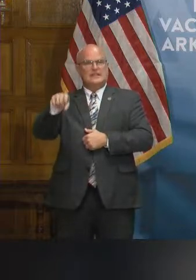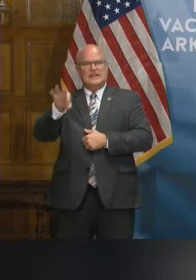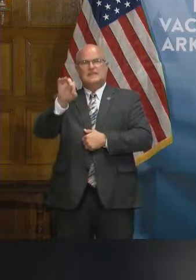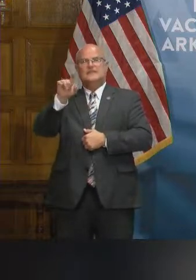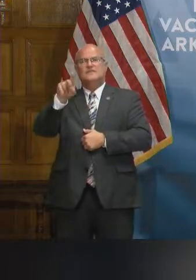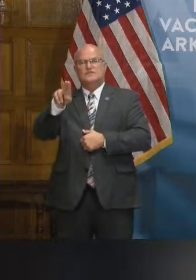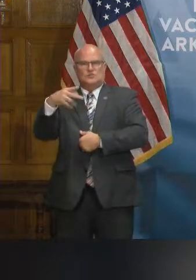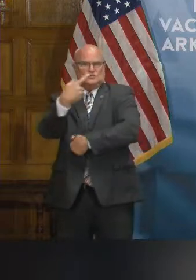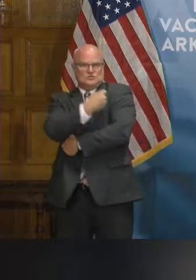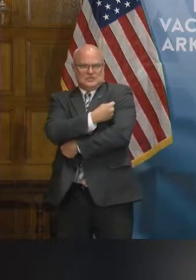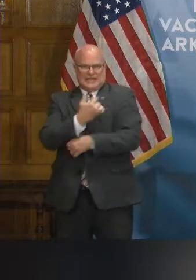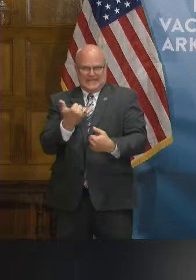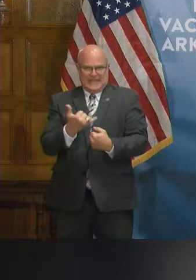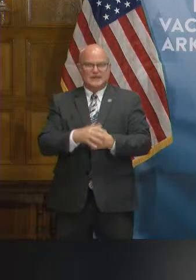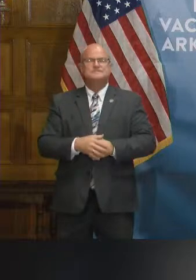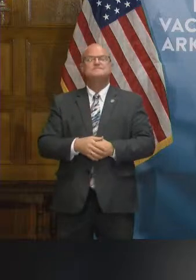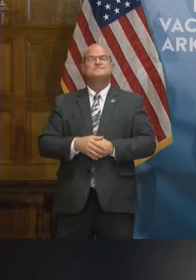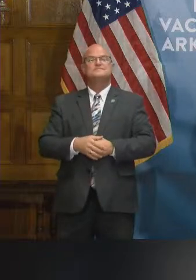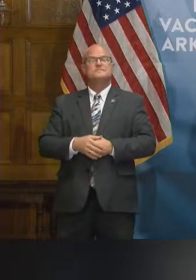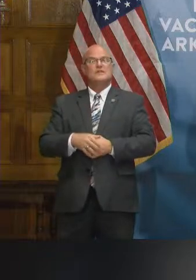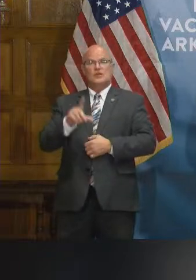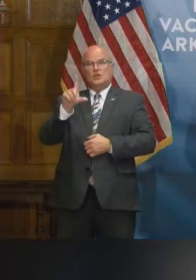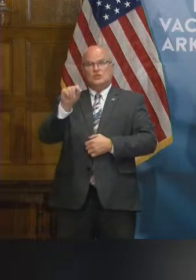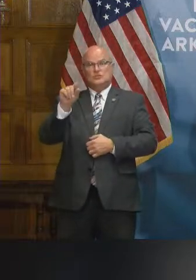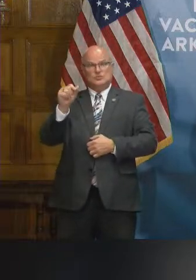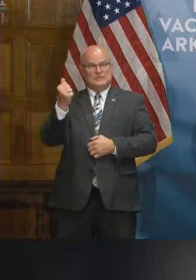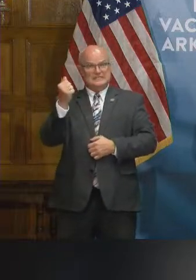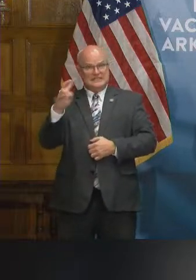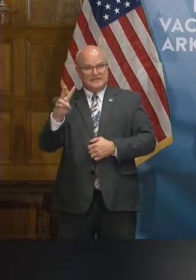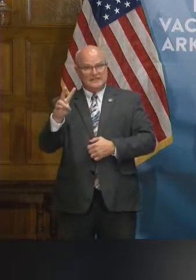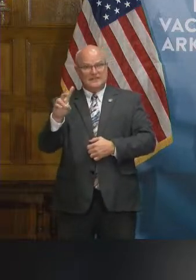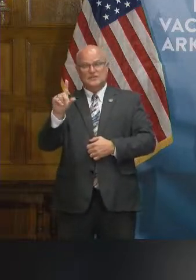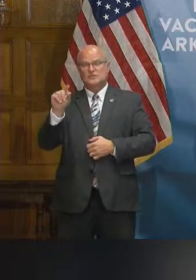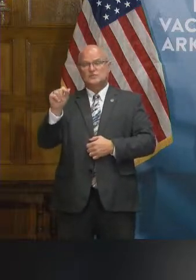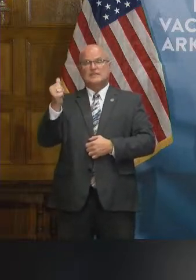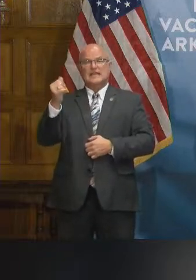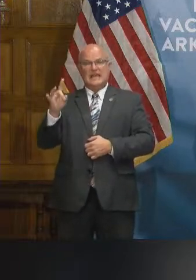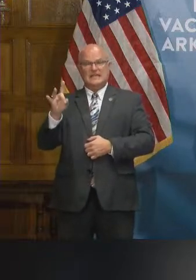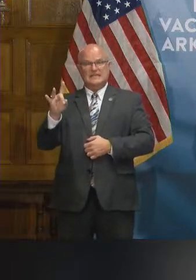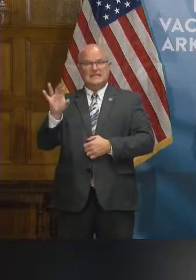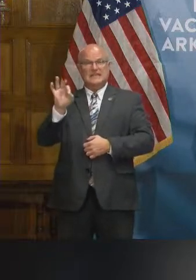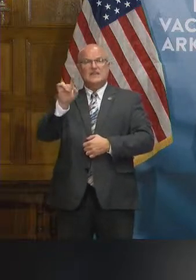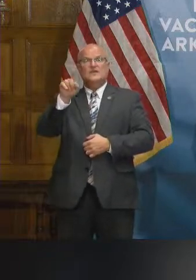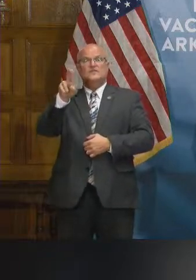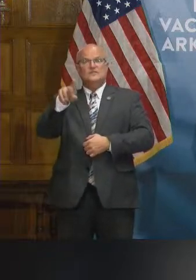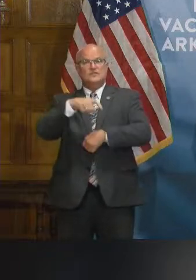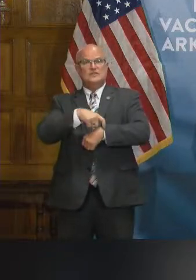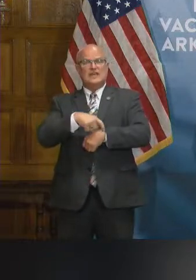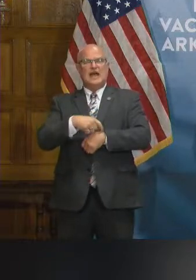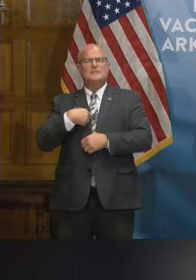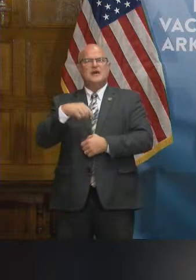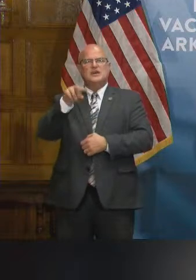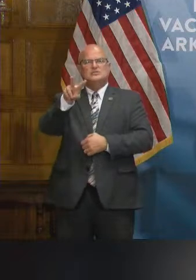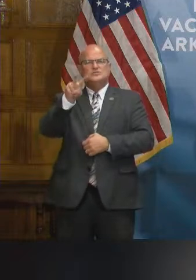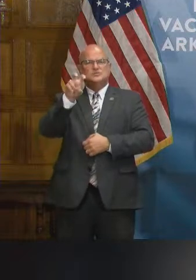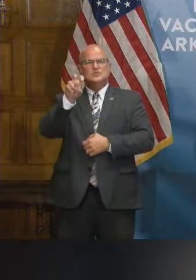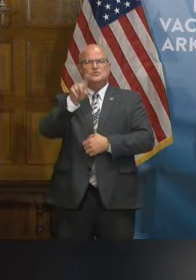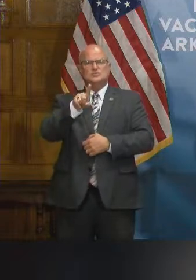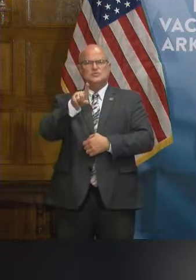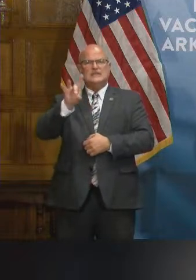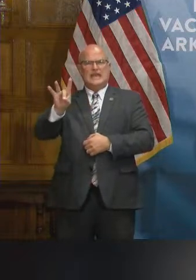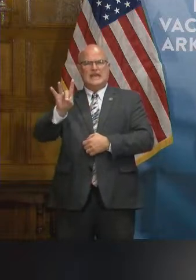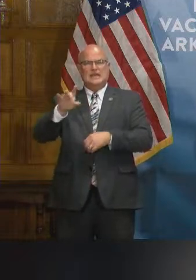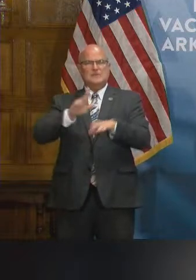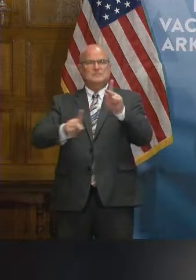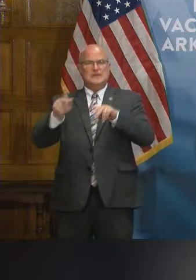shot this year. And in 2017 and 2018 flu season, we had 228